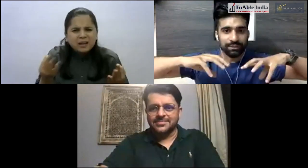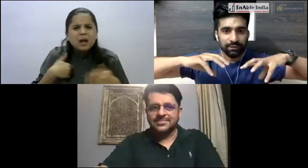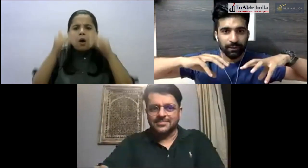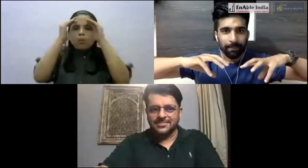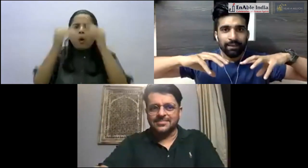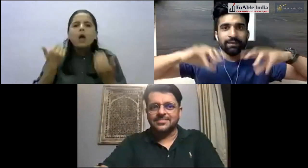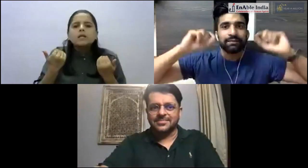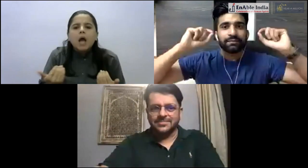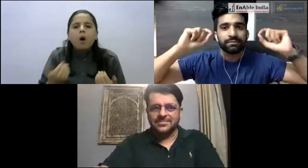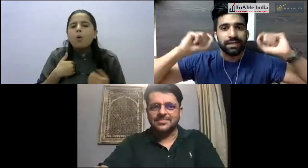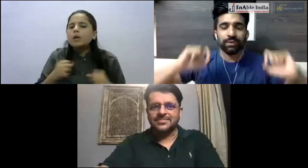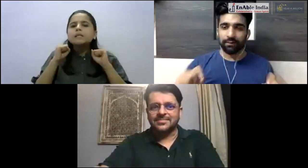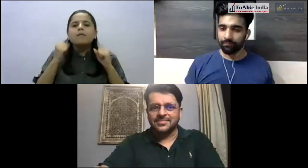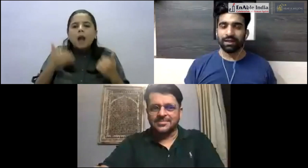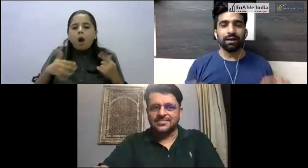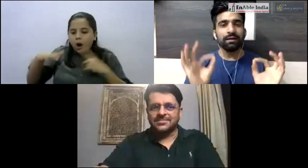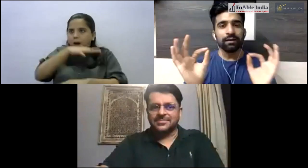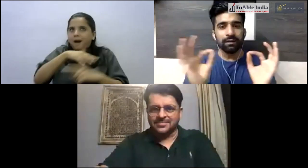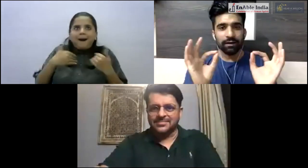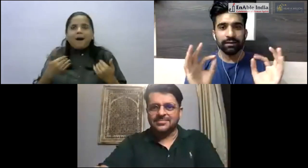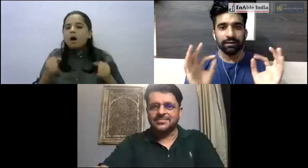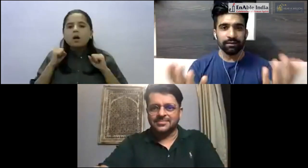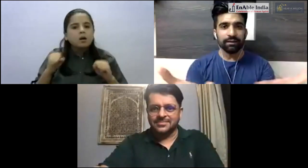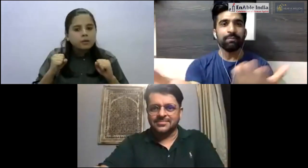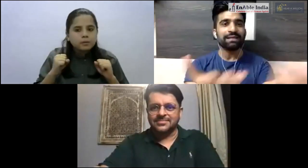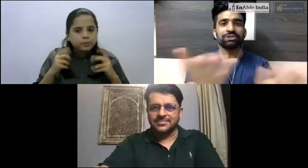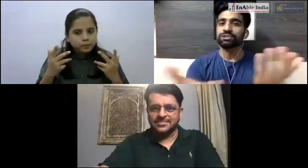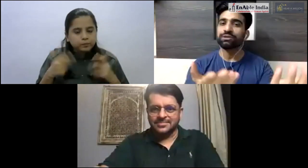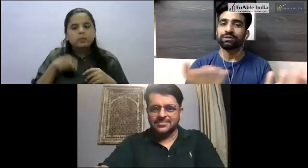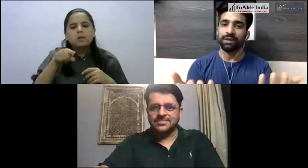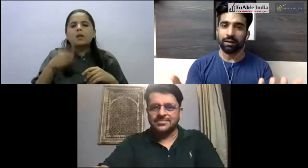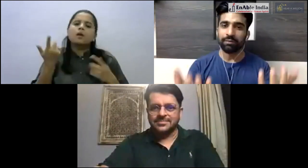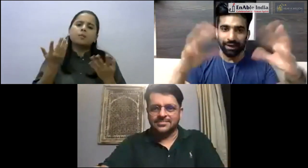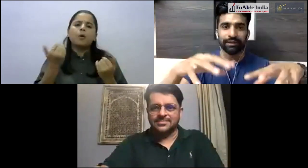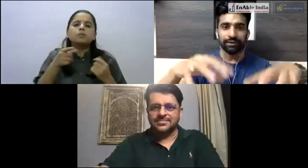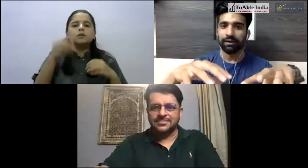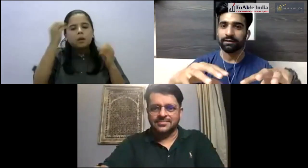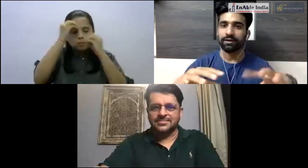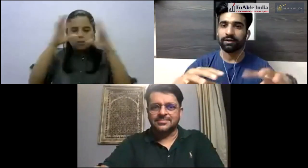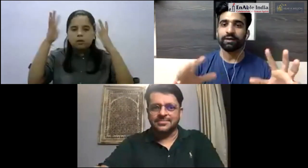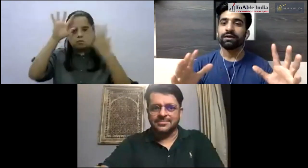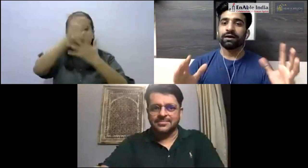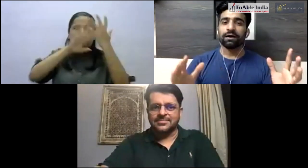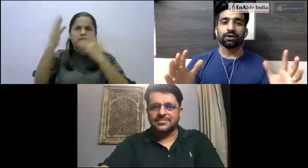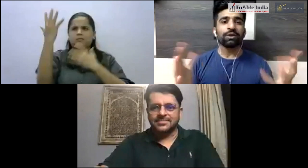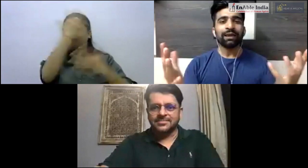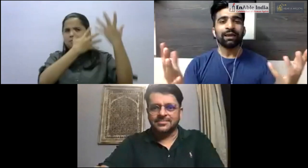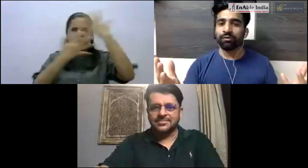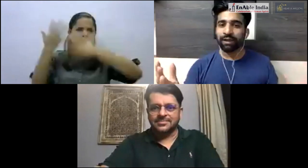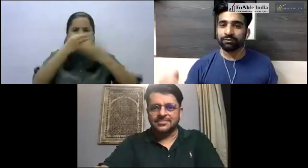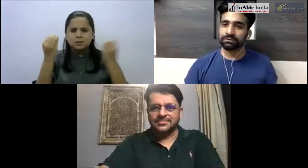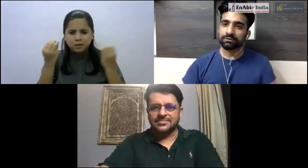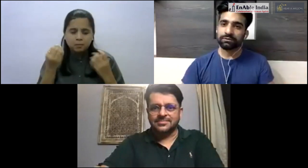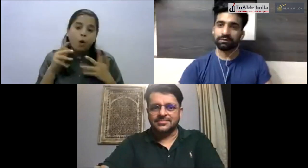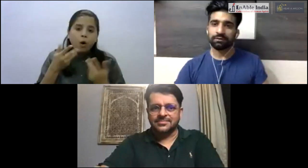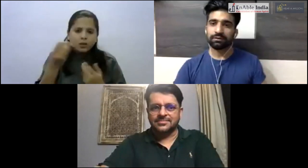present. Okay. That's where a little imagination will come in right here, right here. Okay. Do you like long